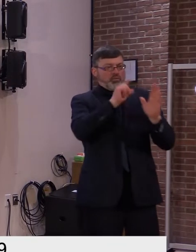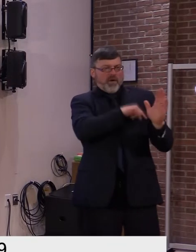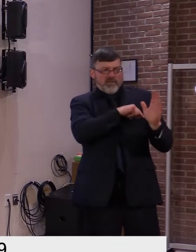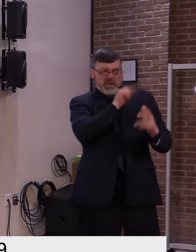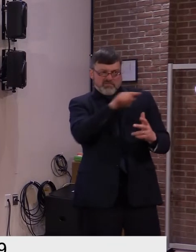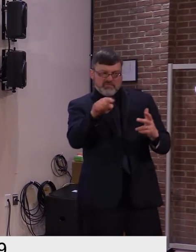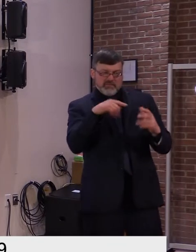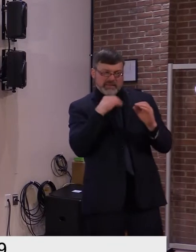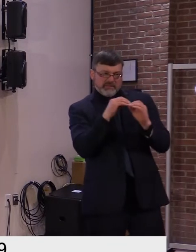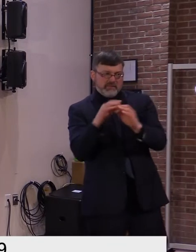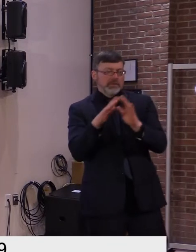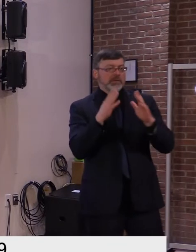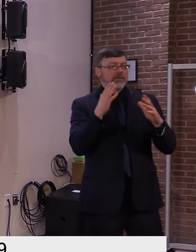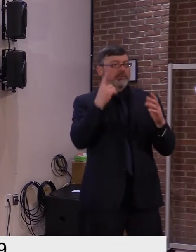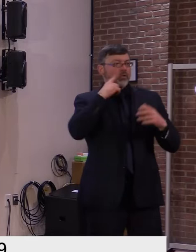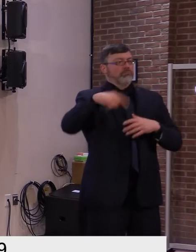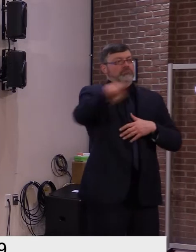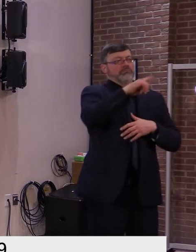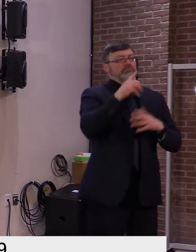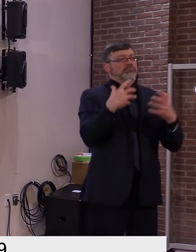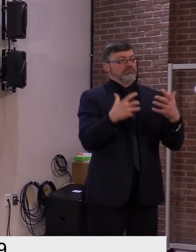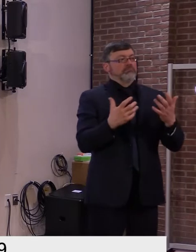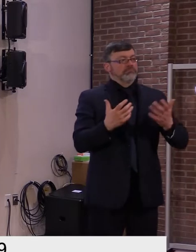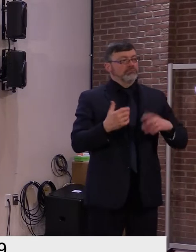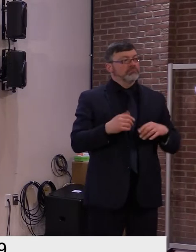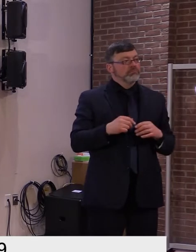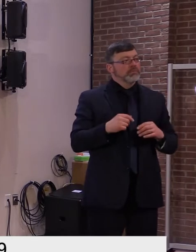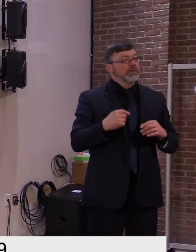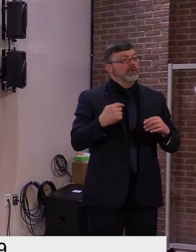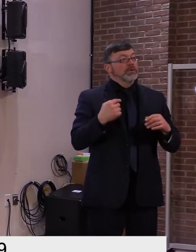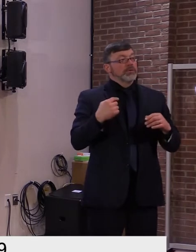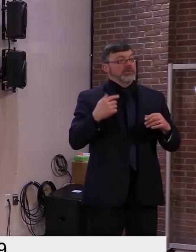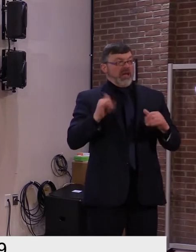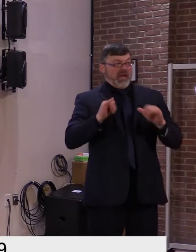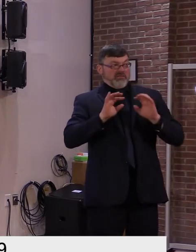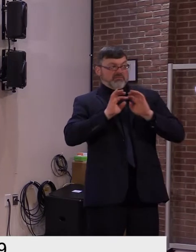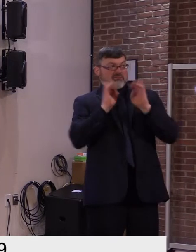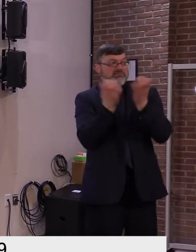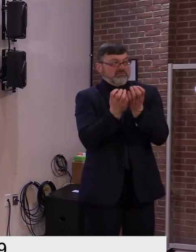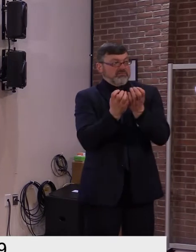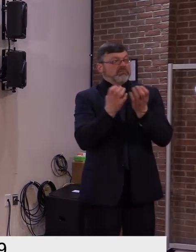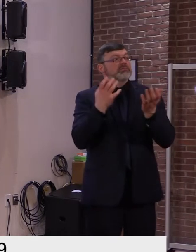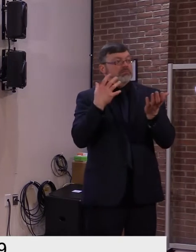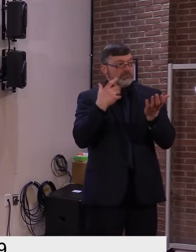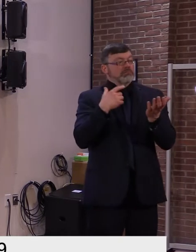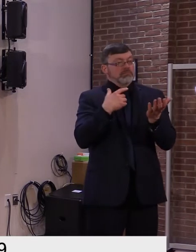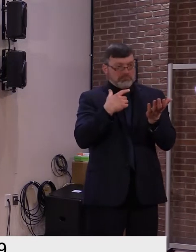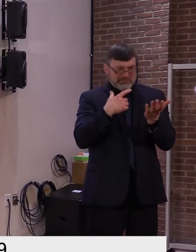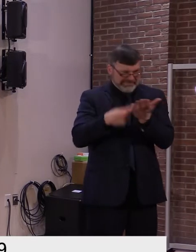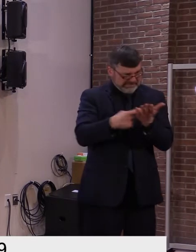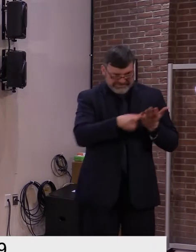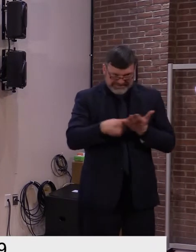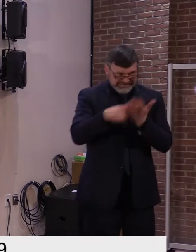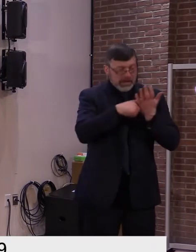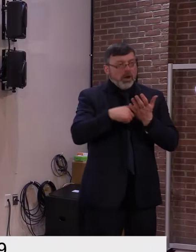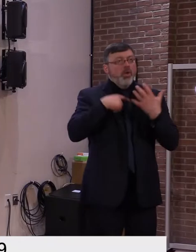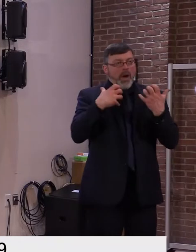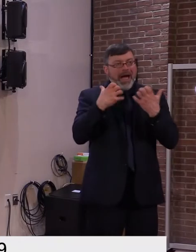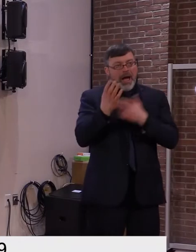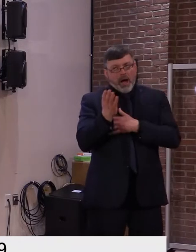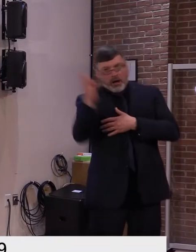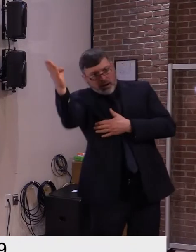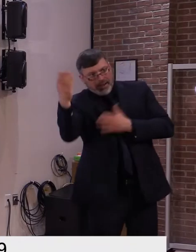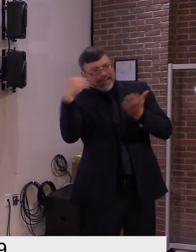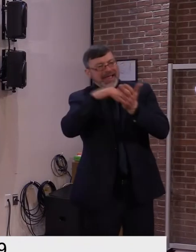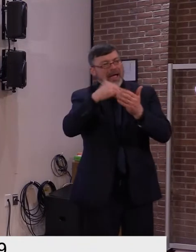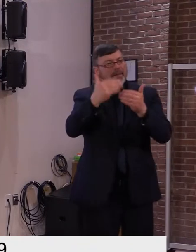the session so that, and the timing will work out too, because about that time, you know, the vaccination program should be really rolling along